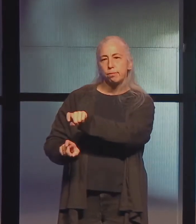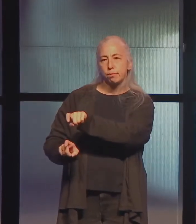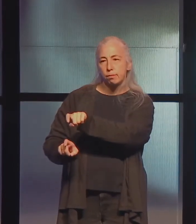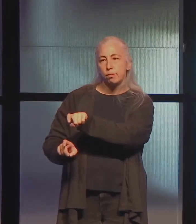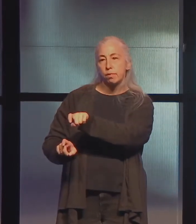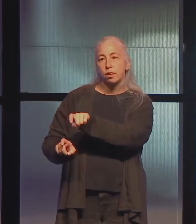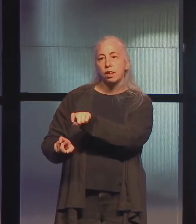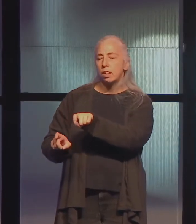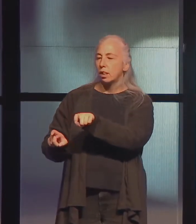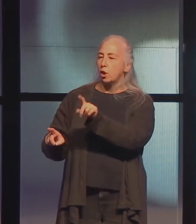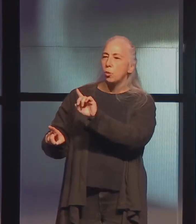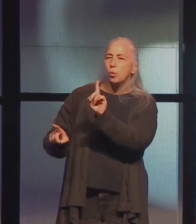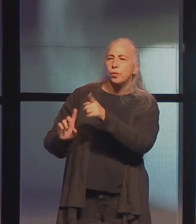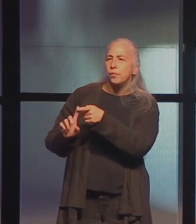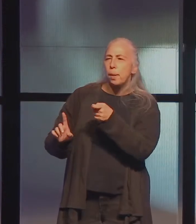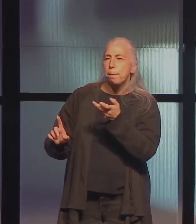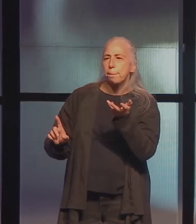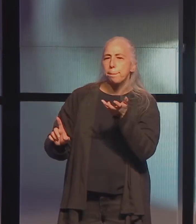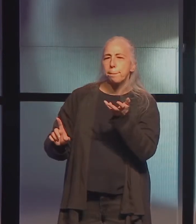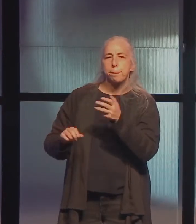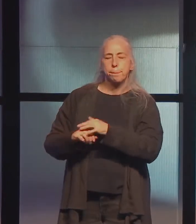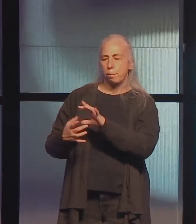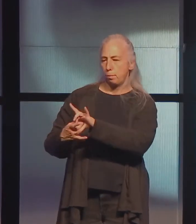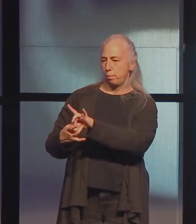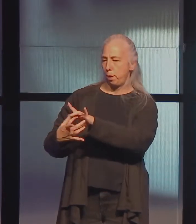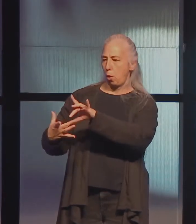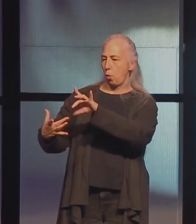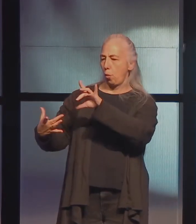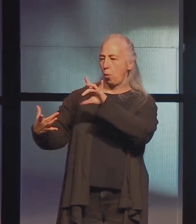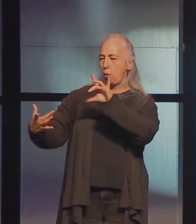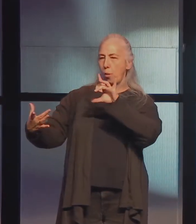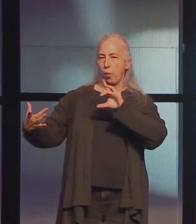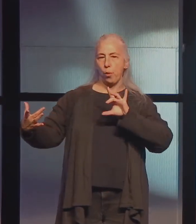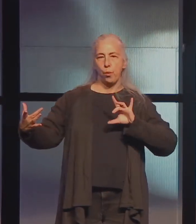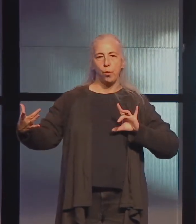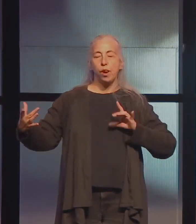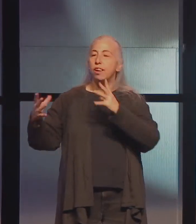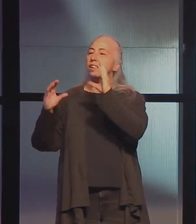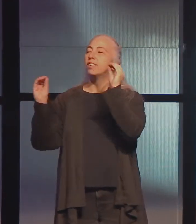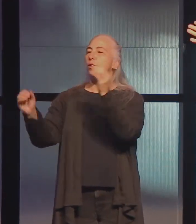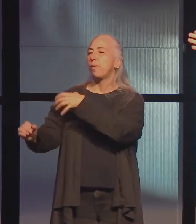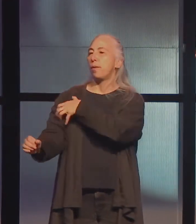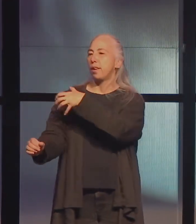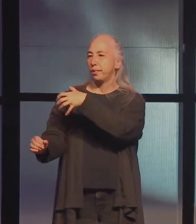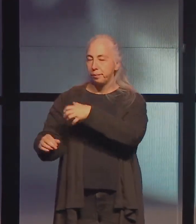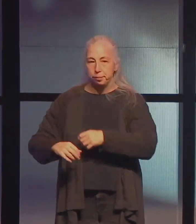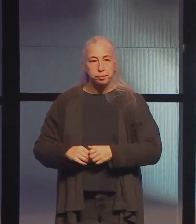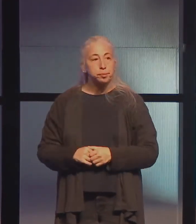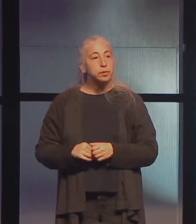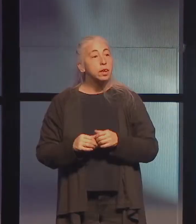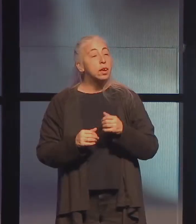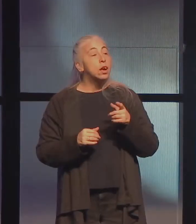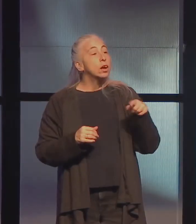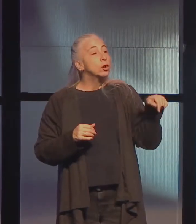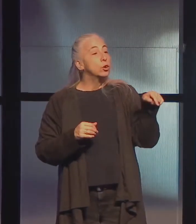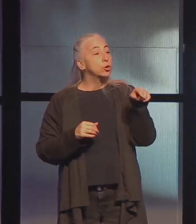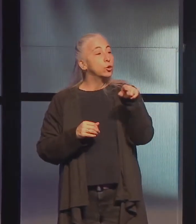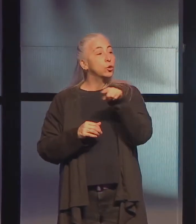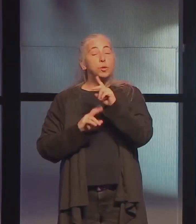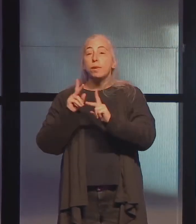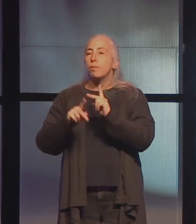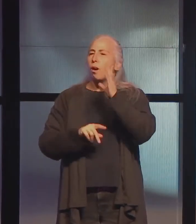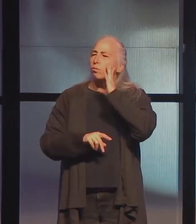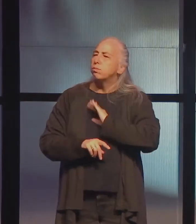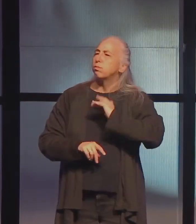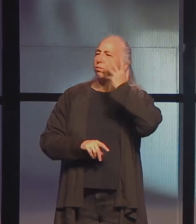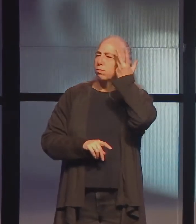Figure out where it's coming from. Because here's the thing, and do it with someone, because here's the thing, even those of us in the room that are the most seasoned